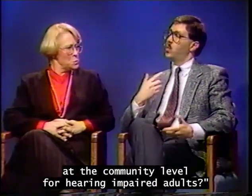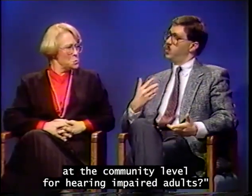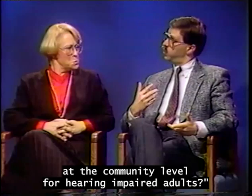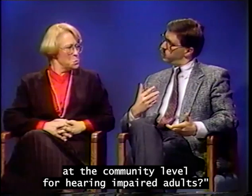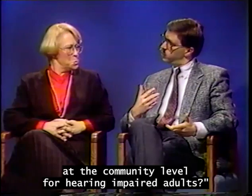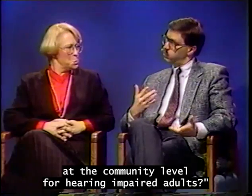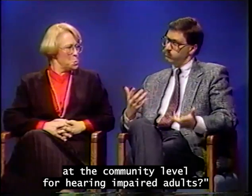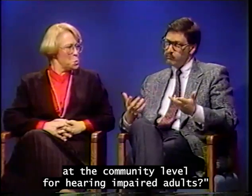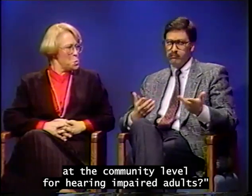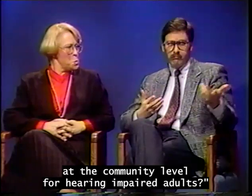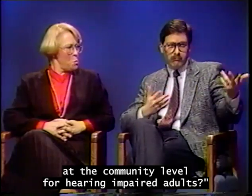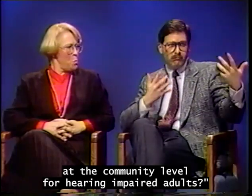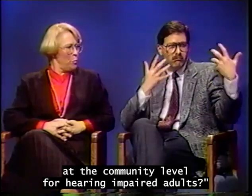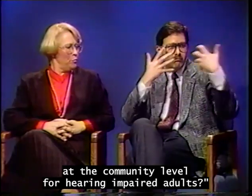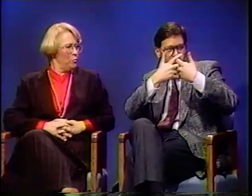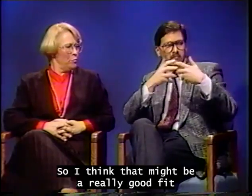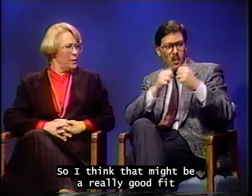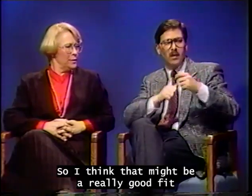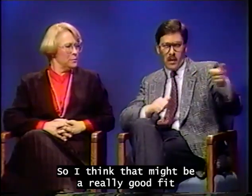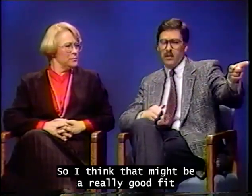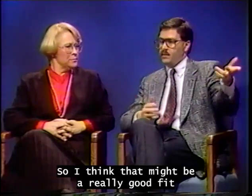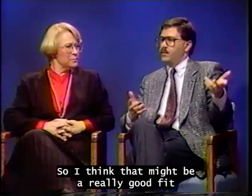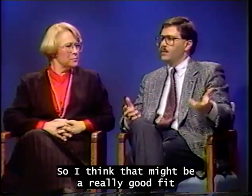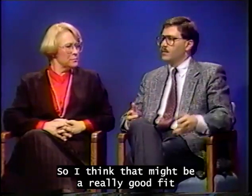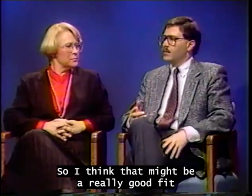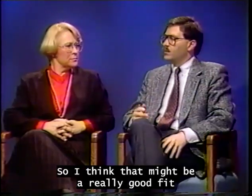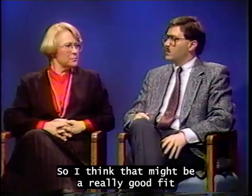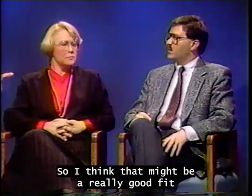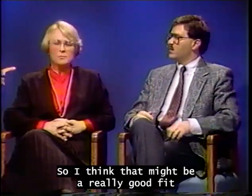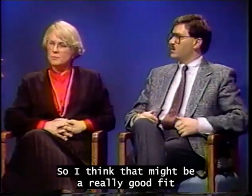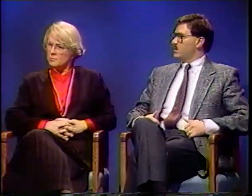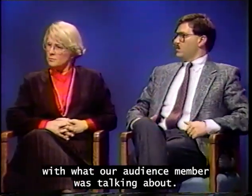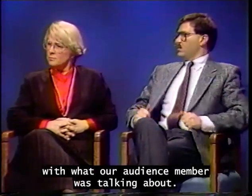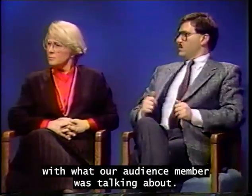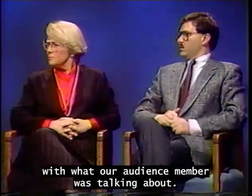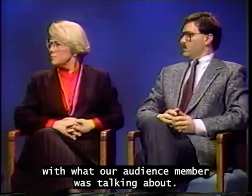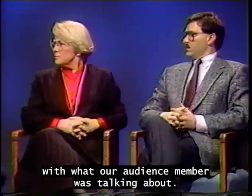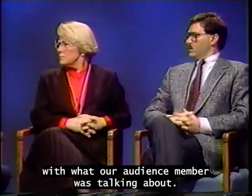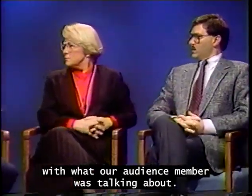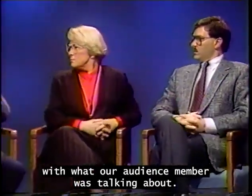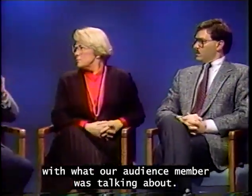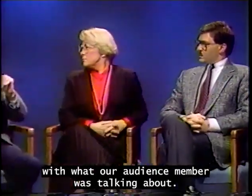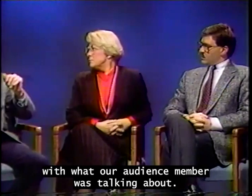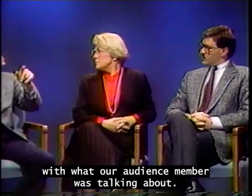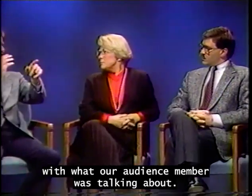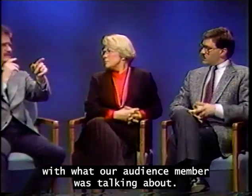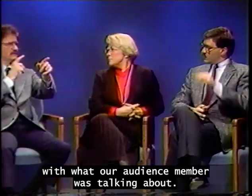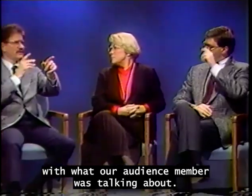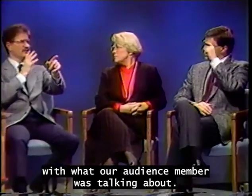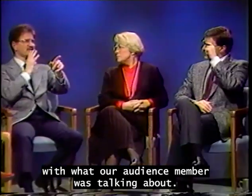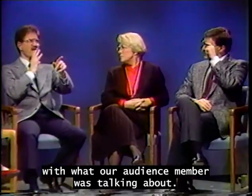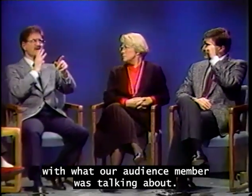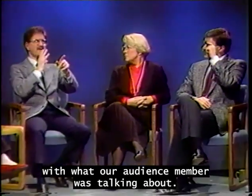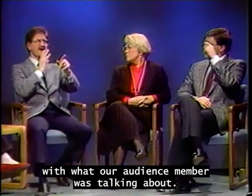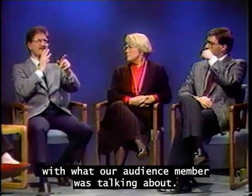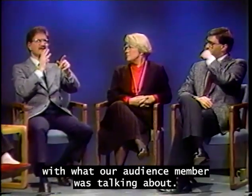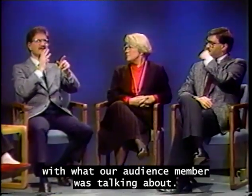impaired adults? So I think that might be a really good fit with what our audience member was talking